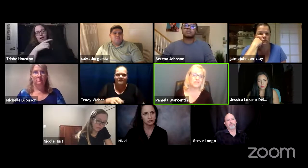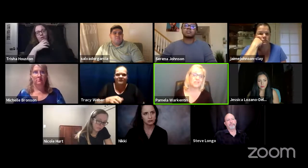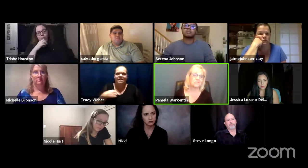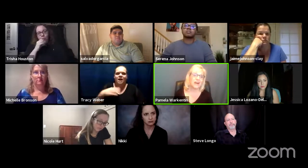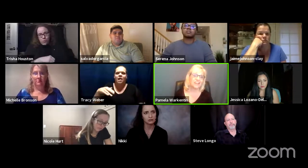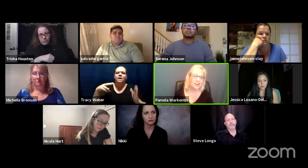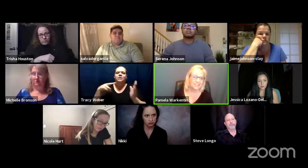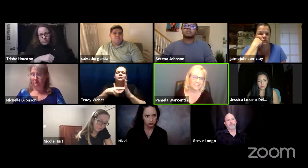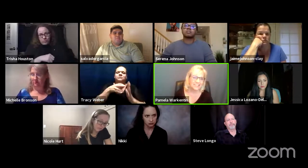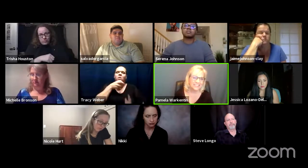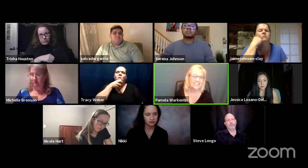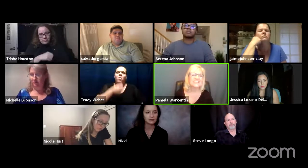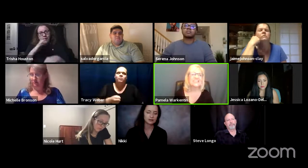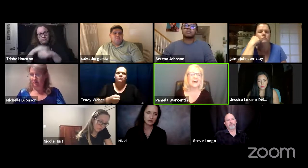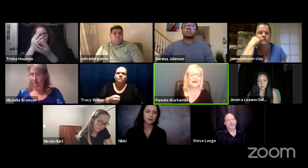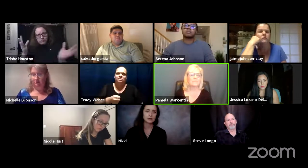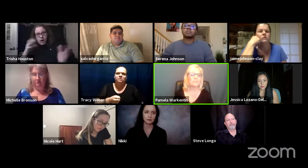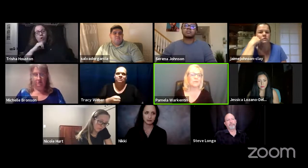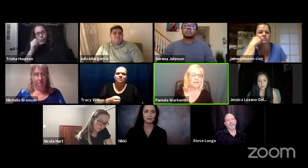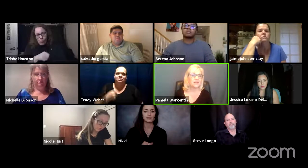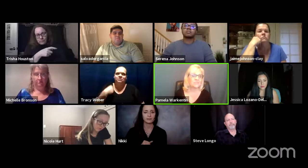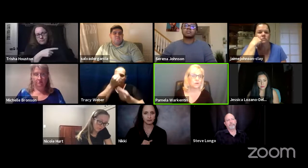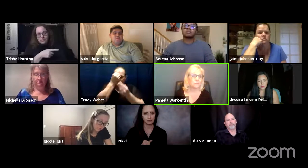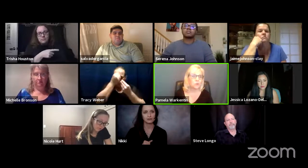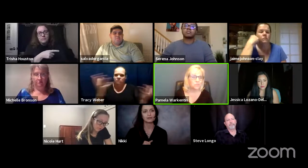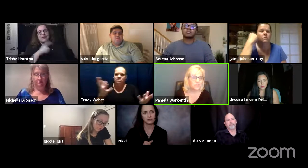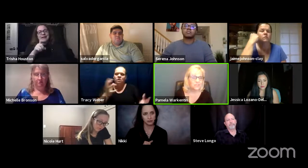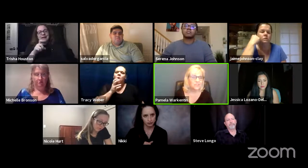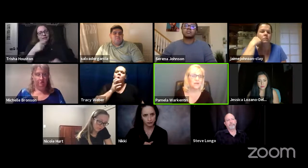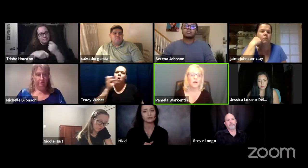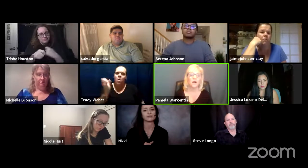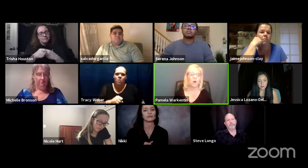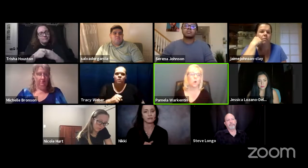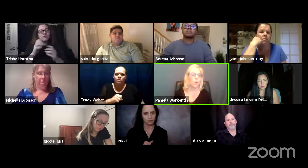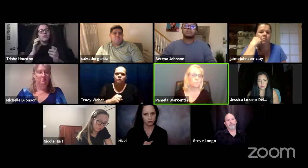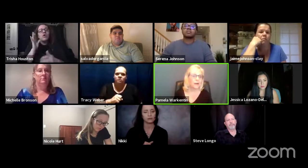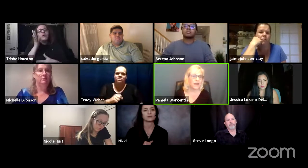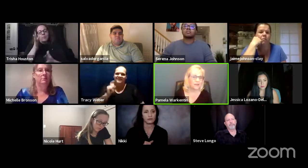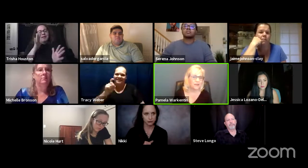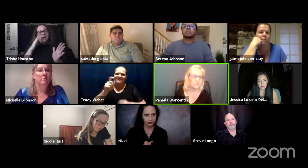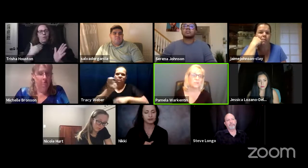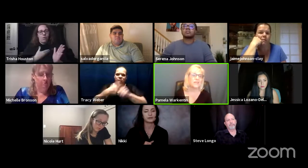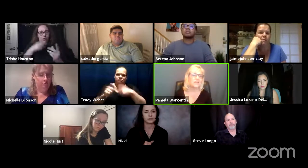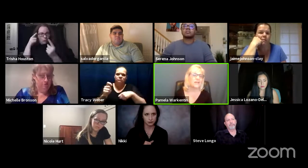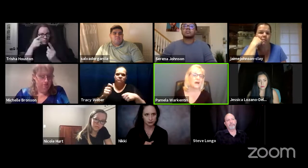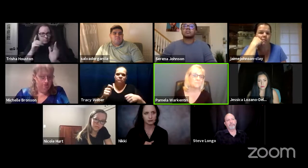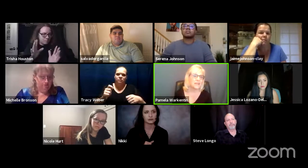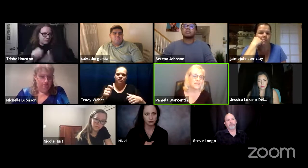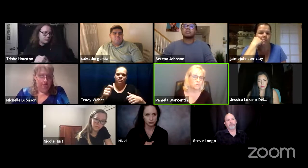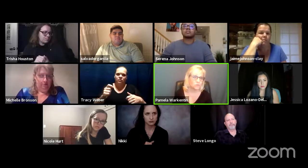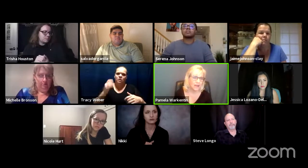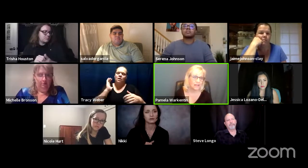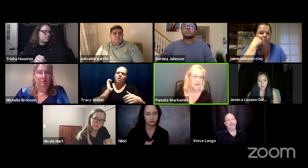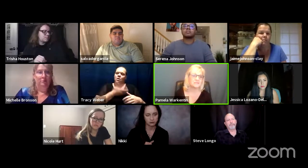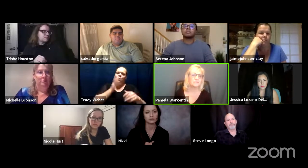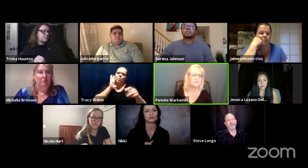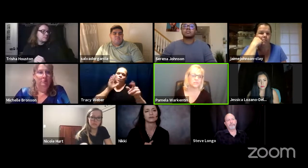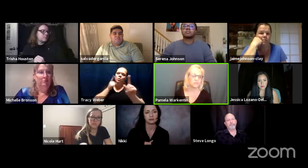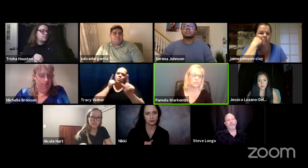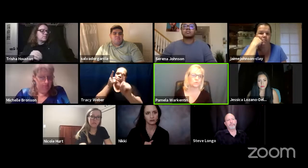in the bylaws. The bylaws that are posted are old bylaws, so we need to update those bylaws and make sure those